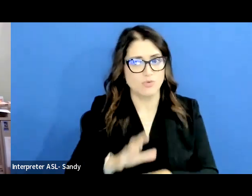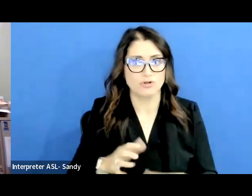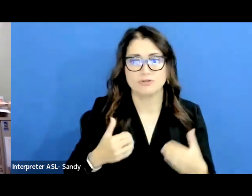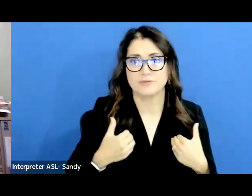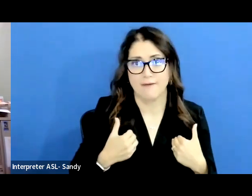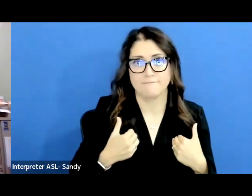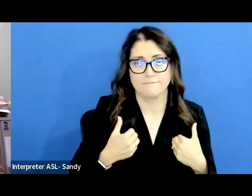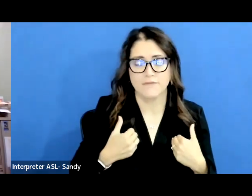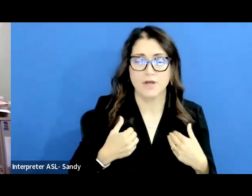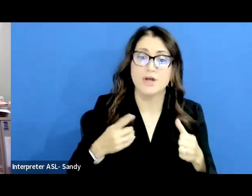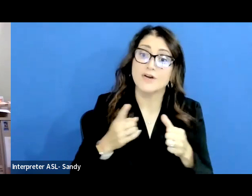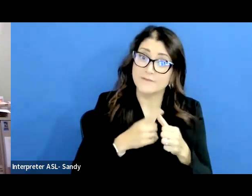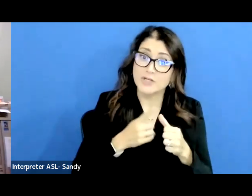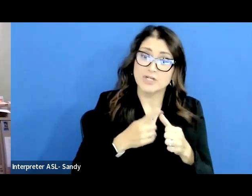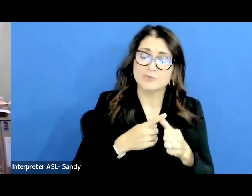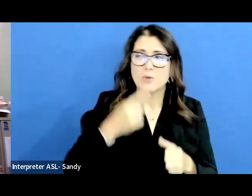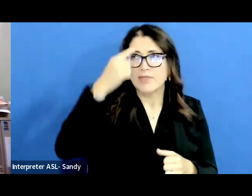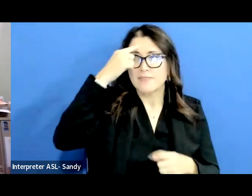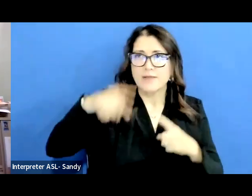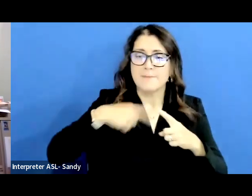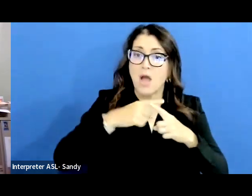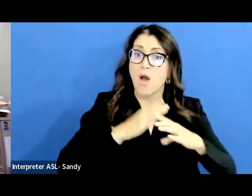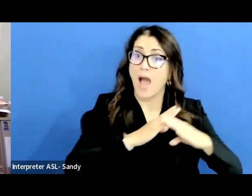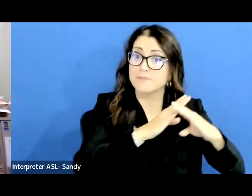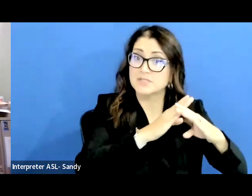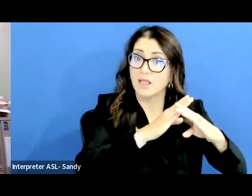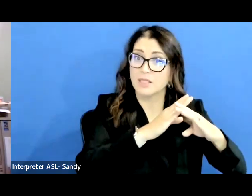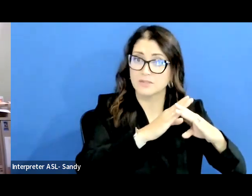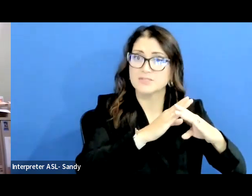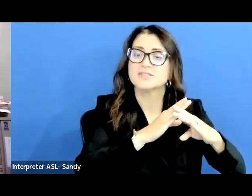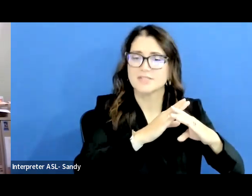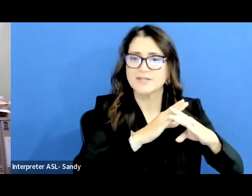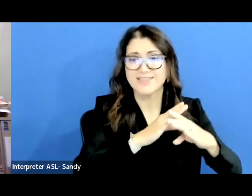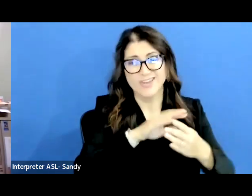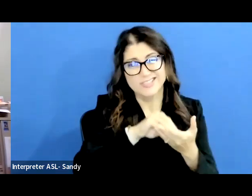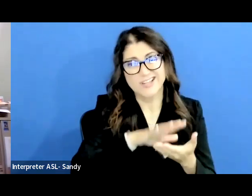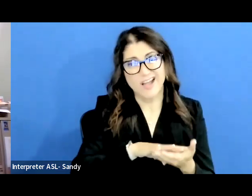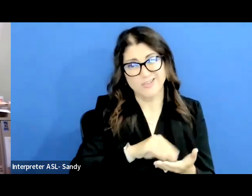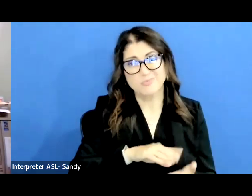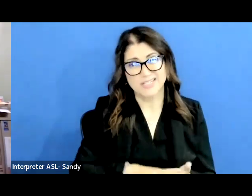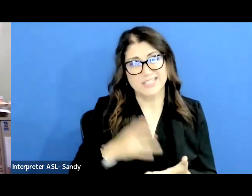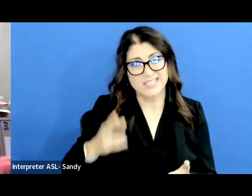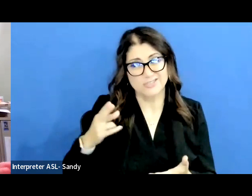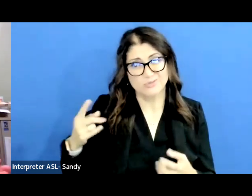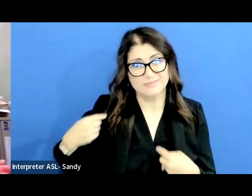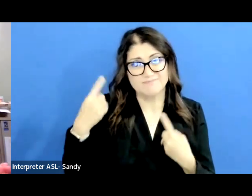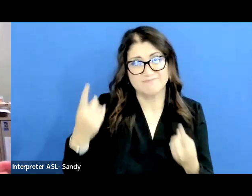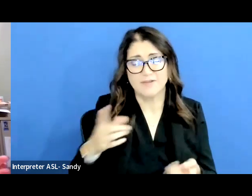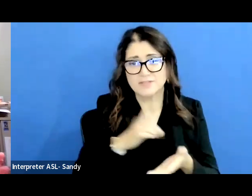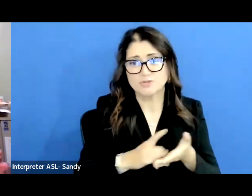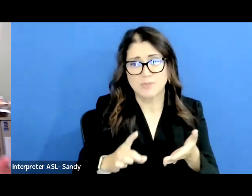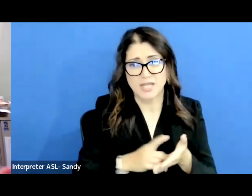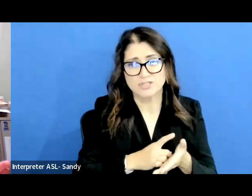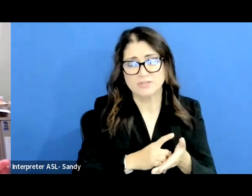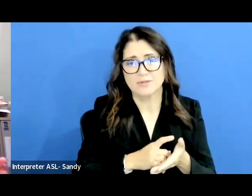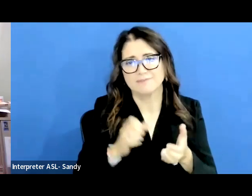So, first of all, when we think about obstacles, there is a documented history of discrimination against people with